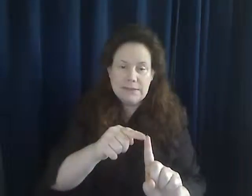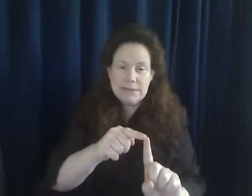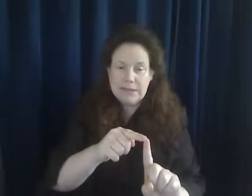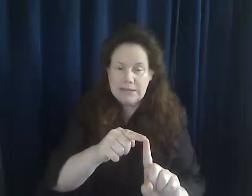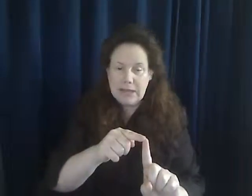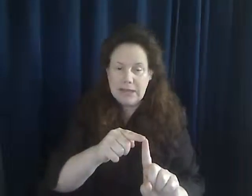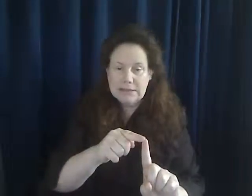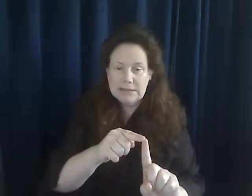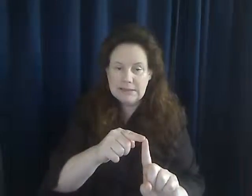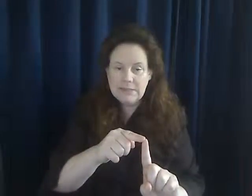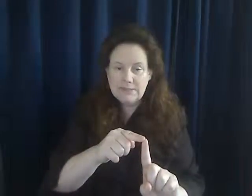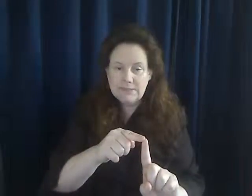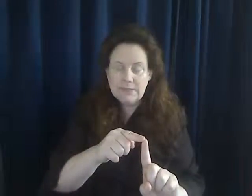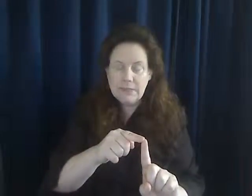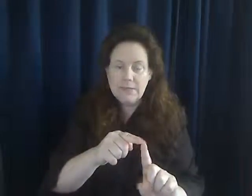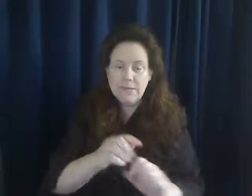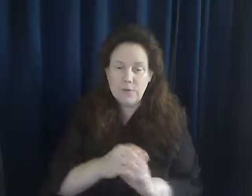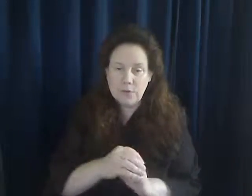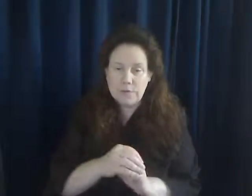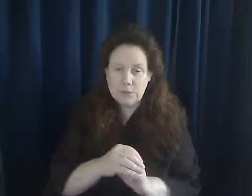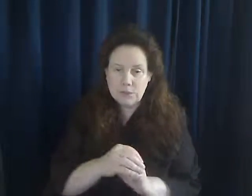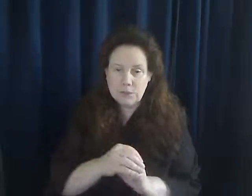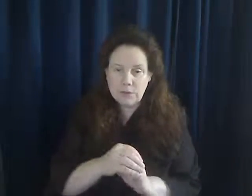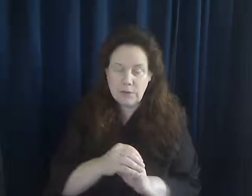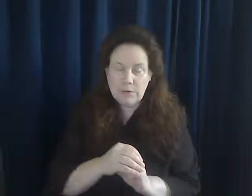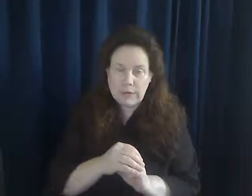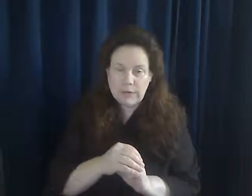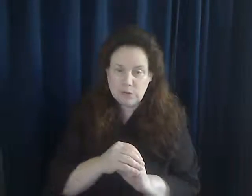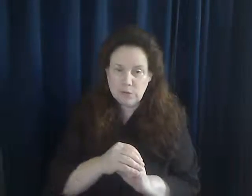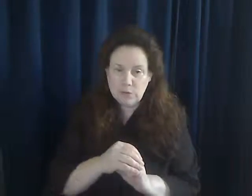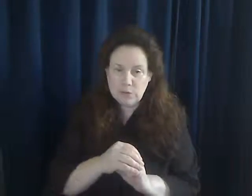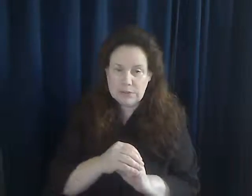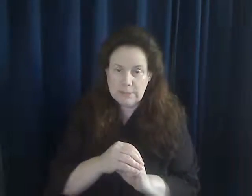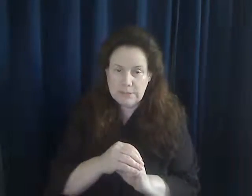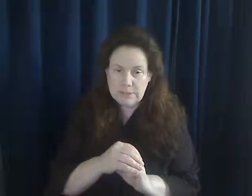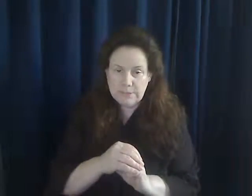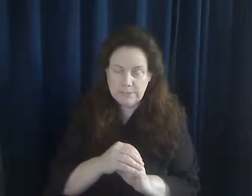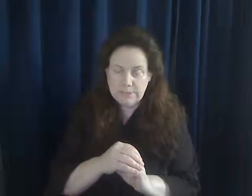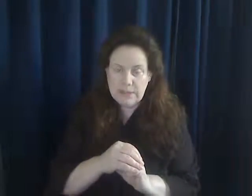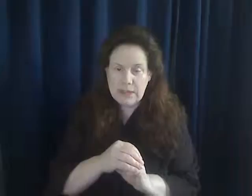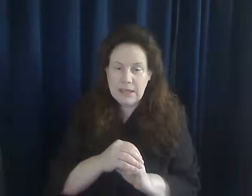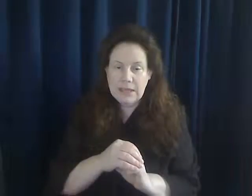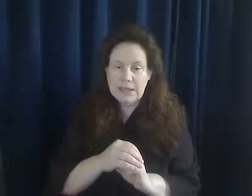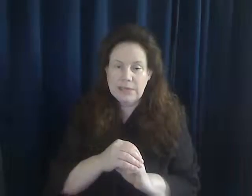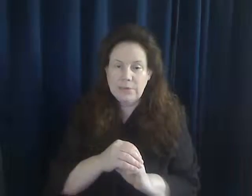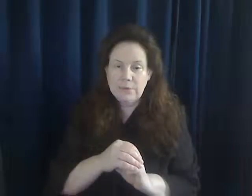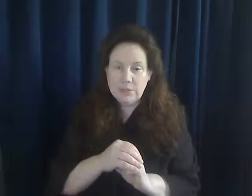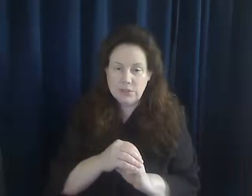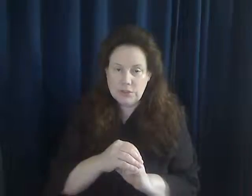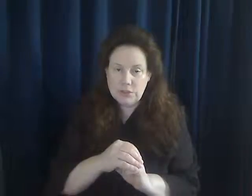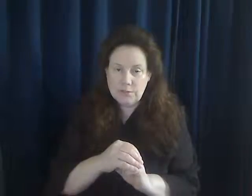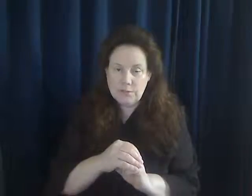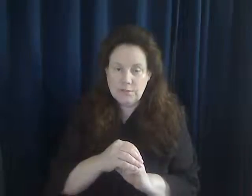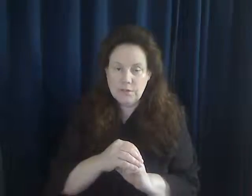This is not the verb to, I would like to do something. It is directional